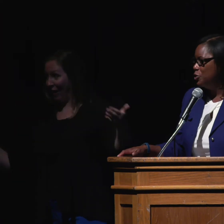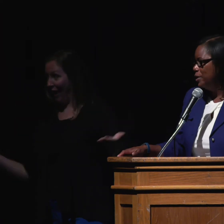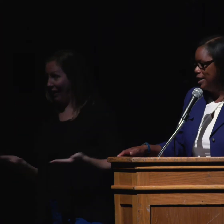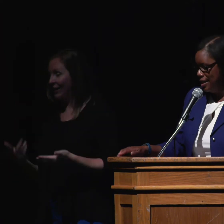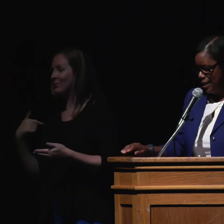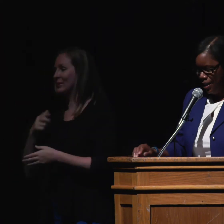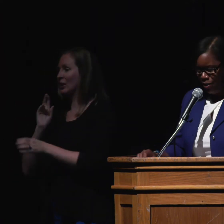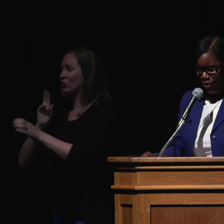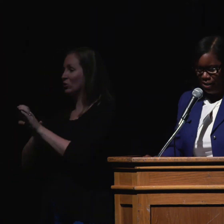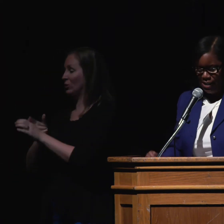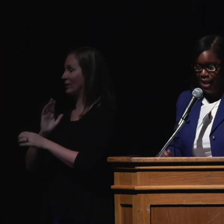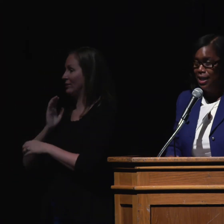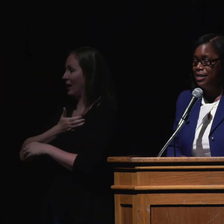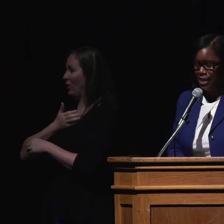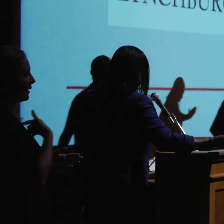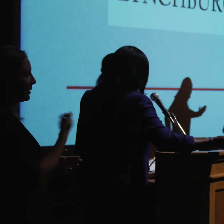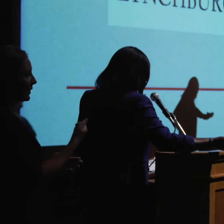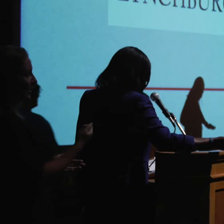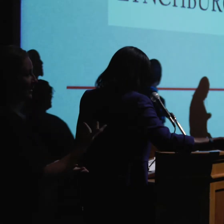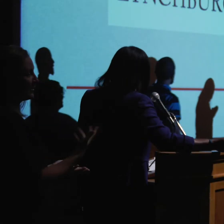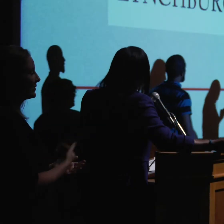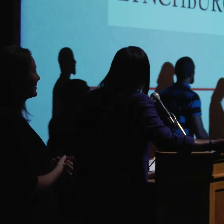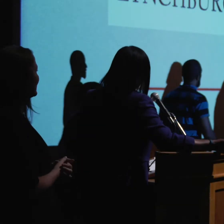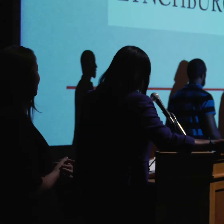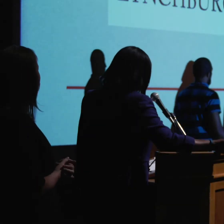as they join us here on stage.